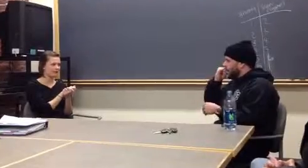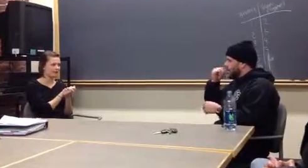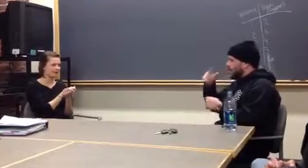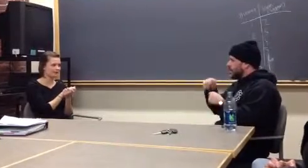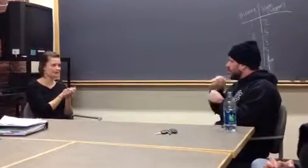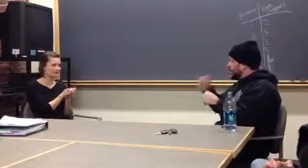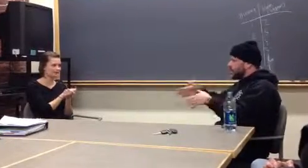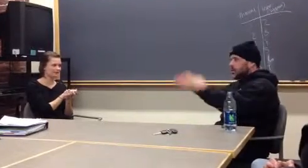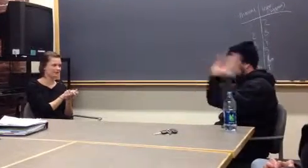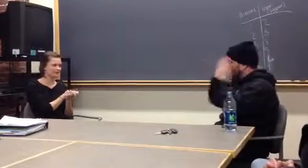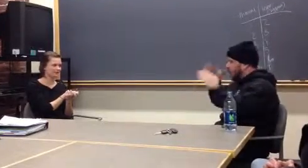And